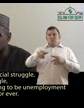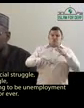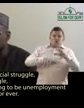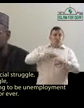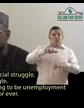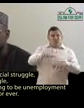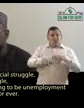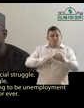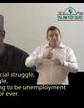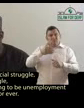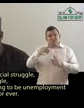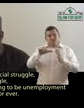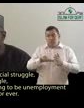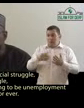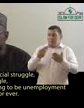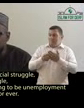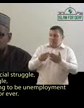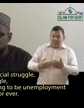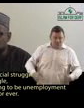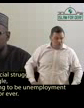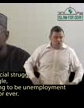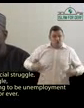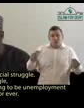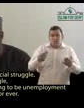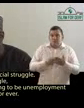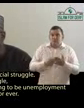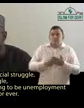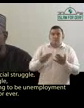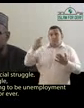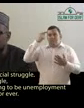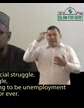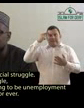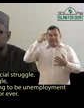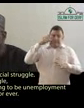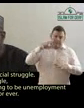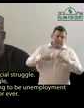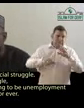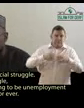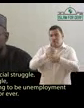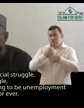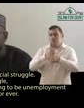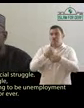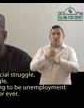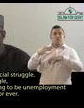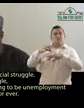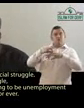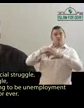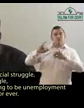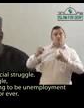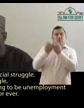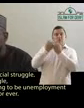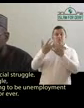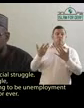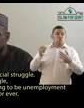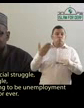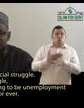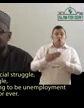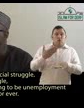struggle. Financial struggle, social struggle, mental struggle, marital problems. It's going to be